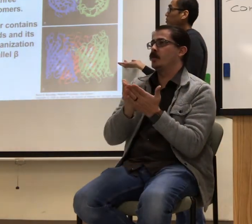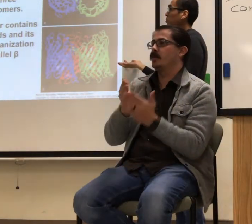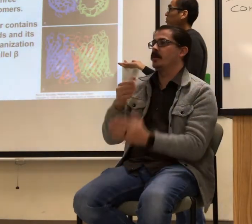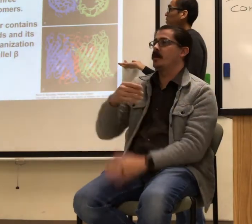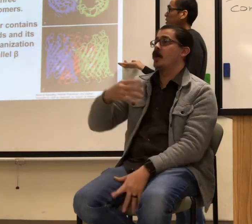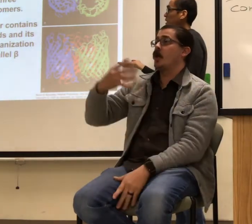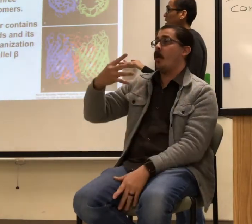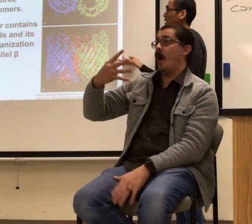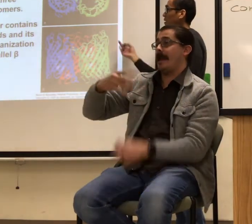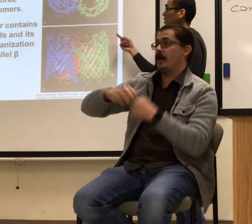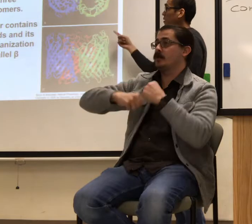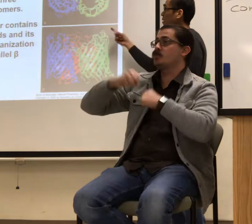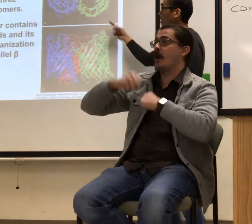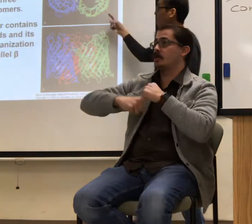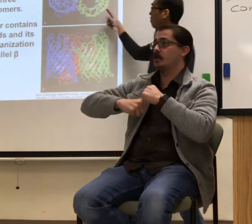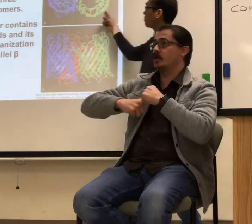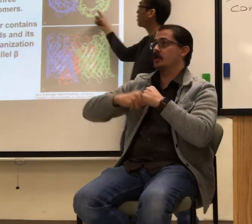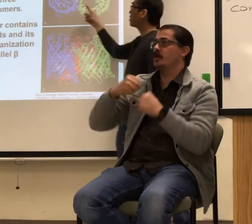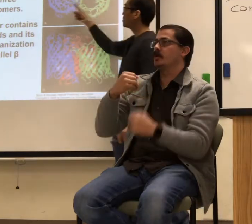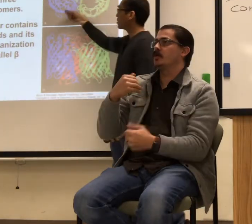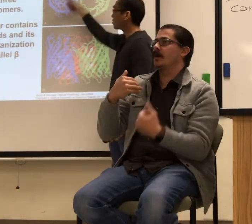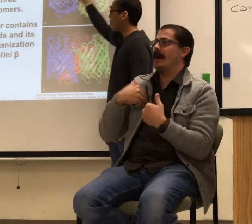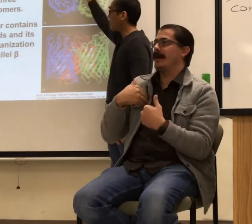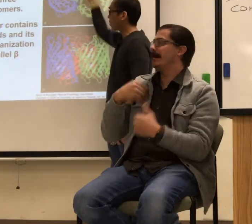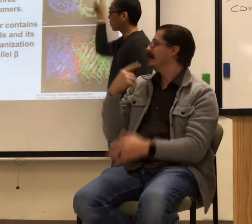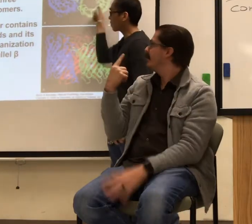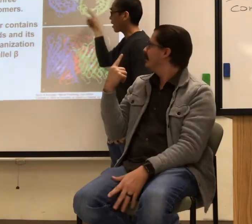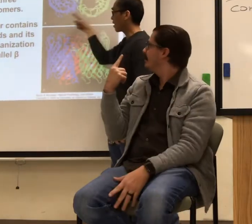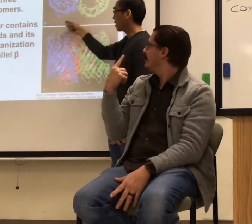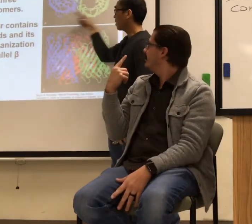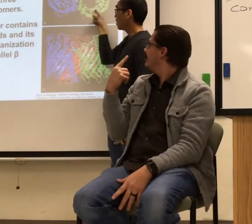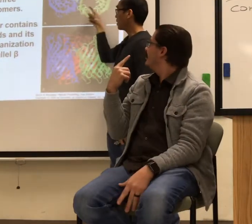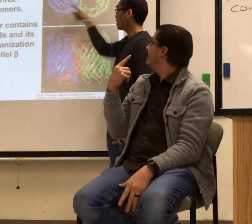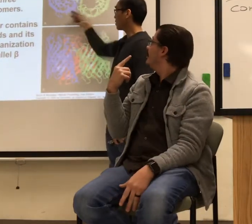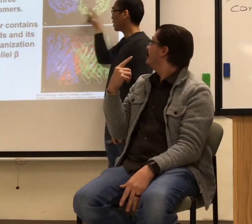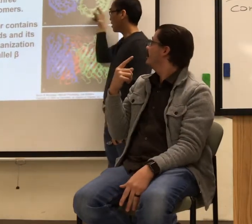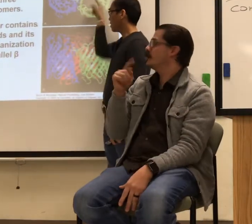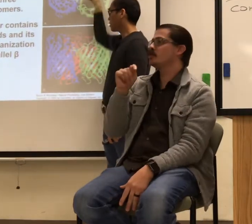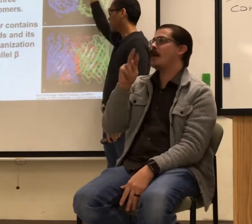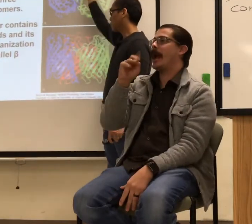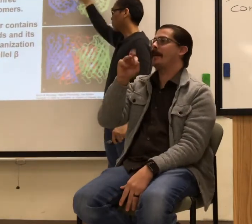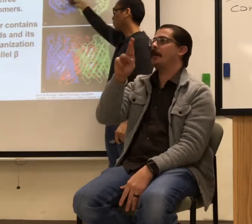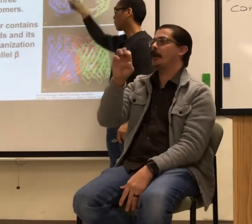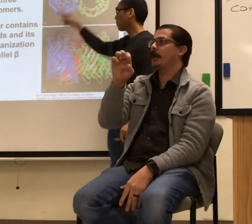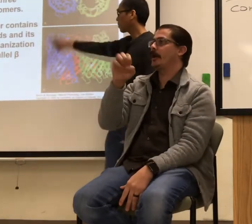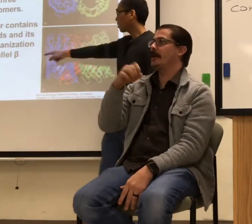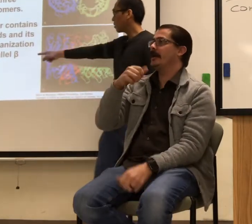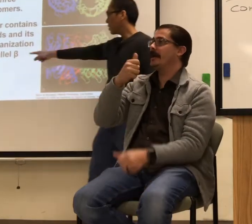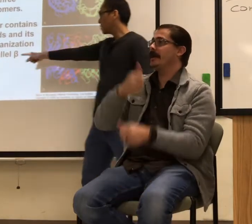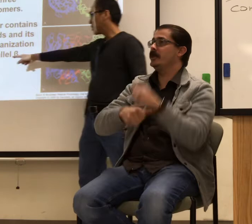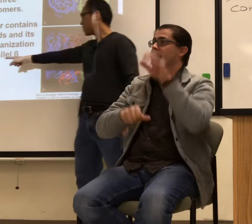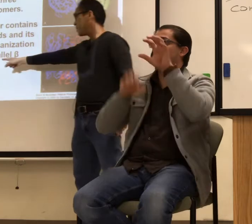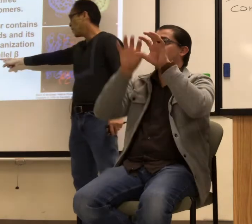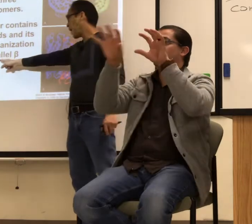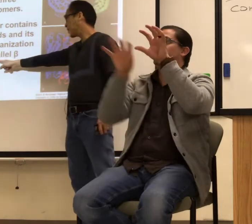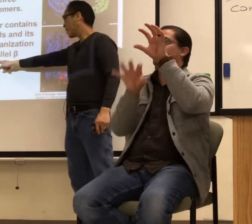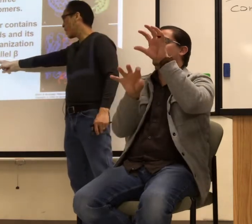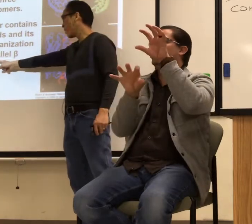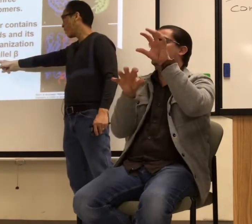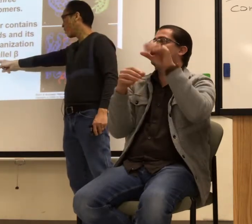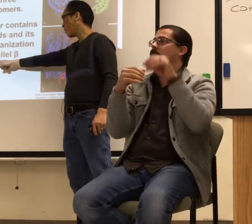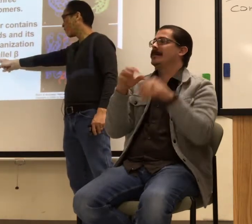quaternary structure. It's got all of these. It's a trimer, okay? And each of these is